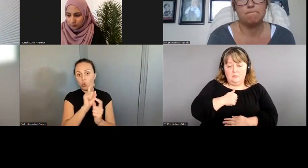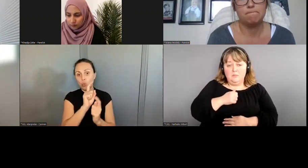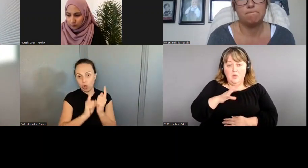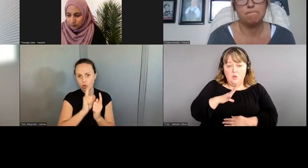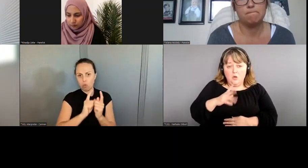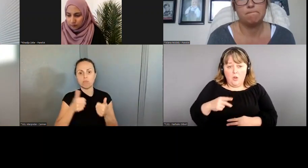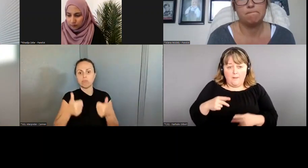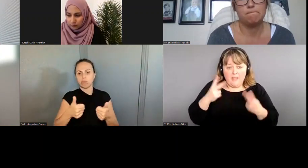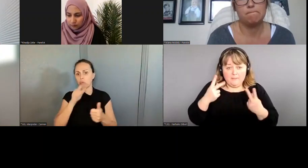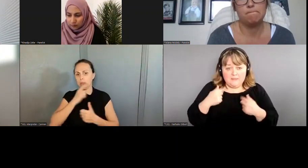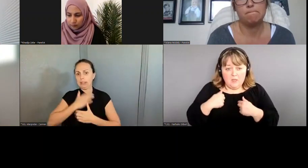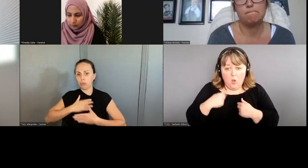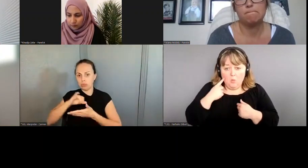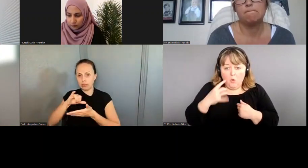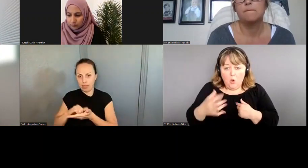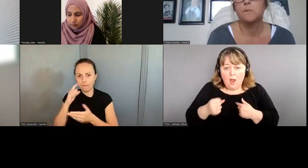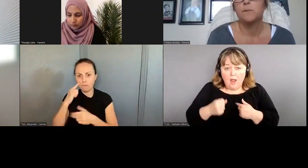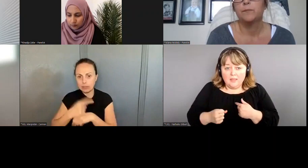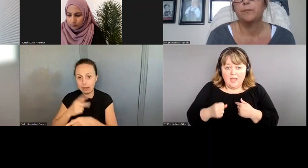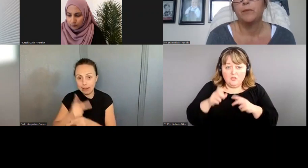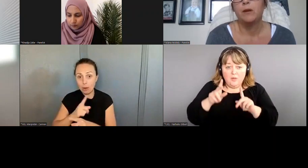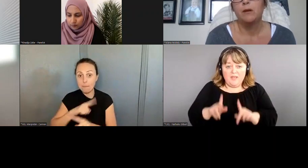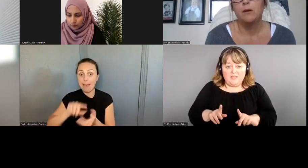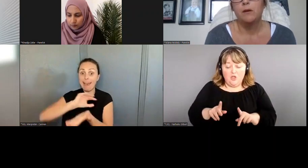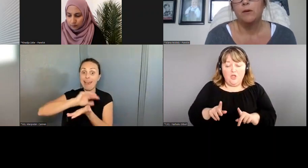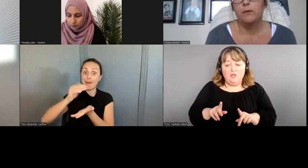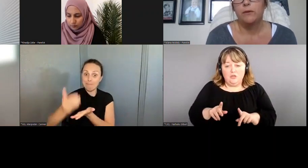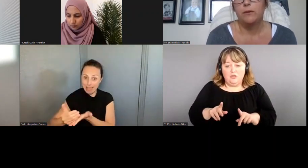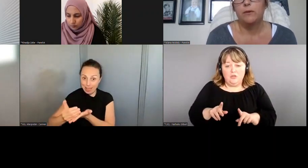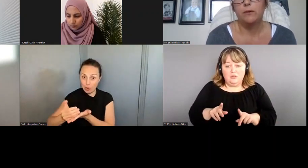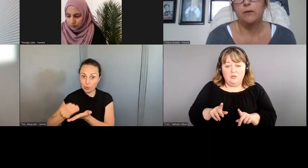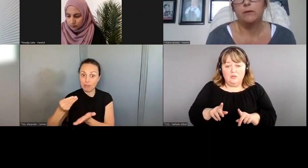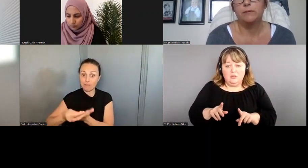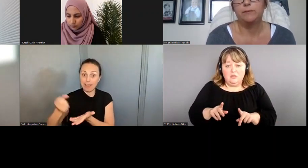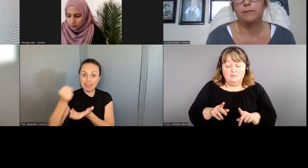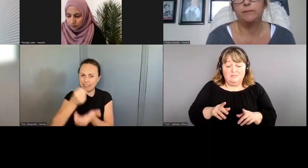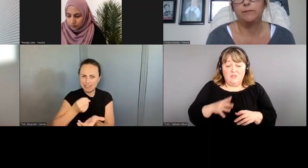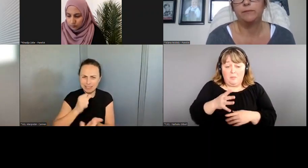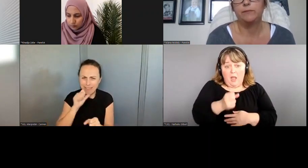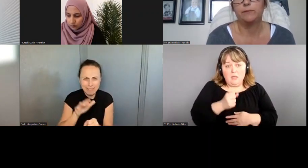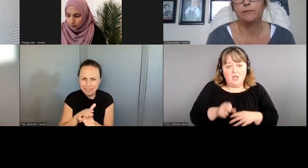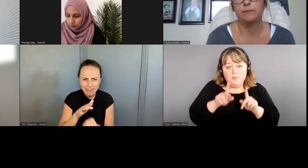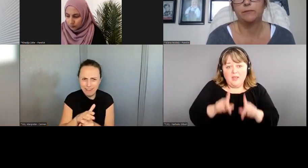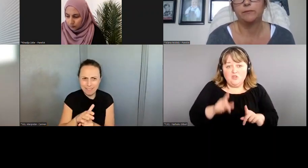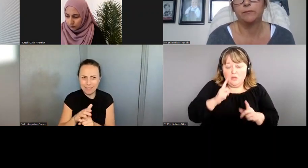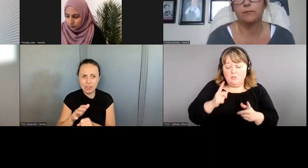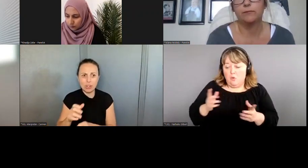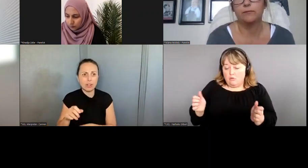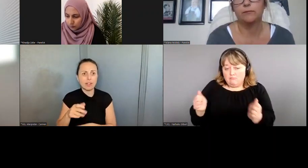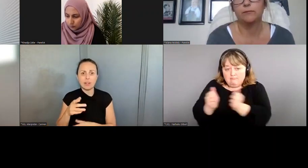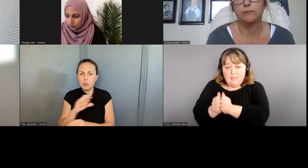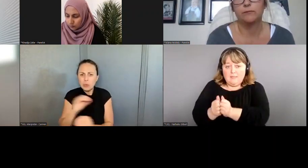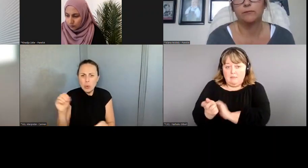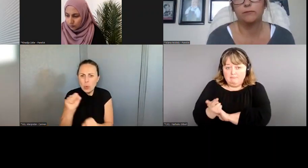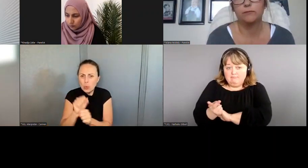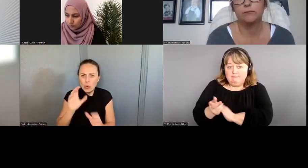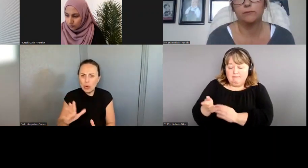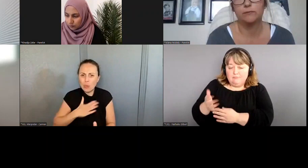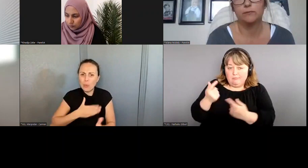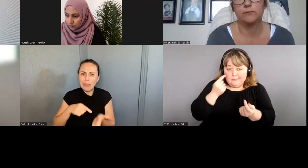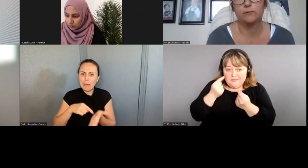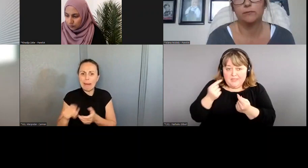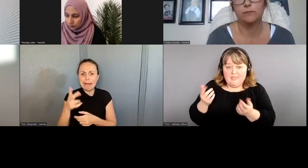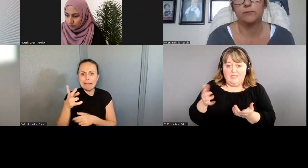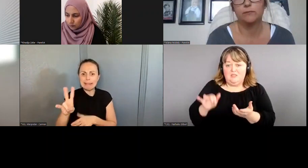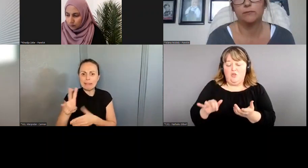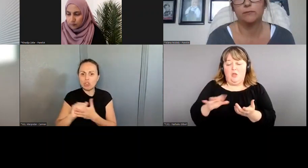was very appreciated for daycare. But the amount that was being funded was never enough. You're not going to get workers that want to get paid